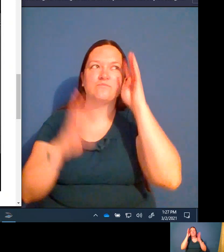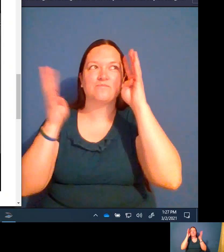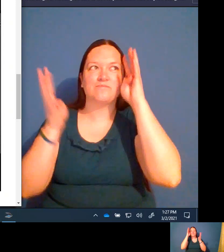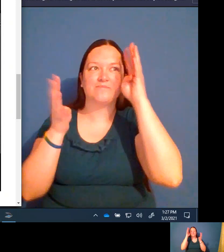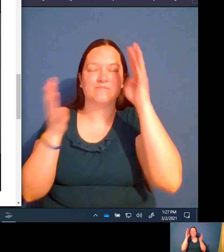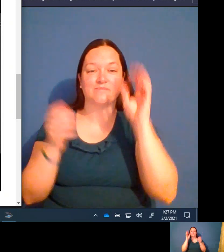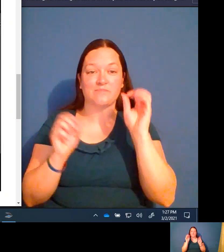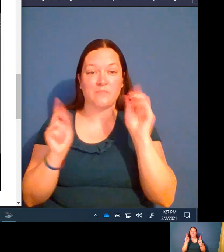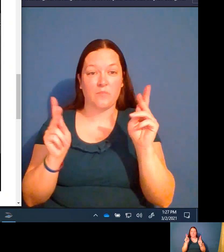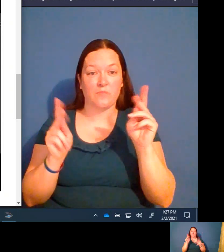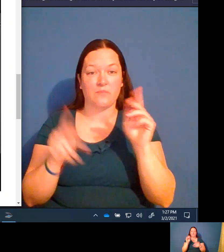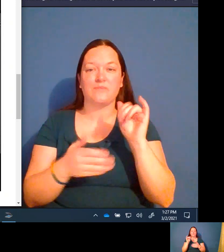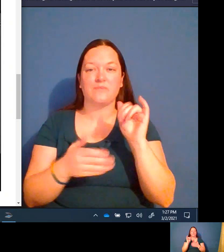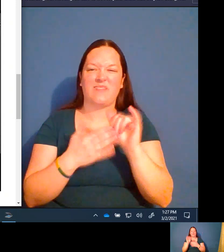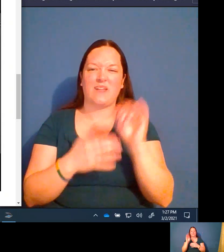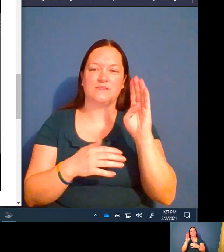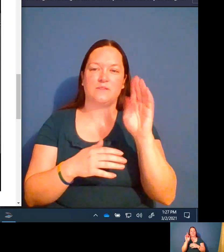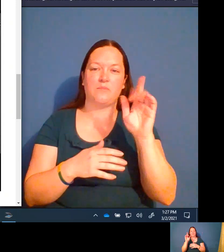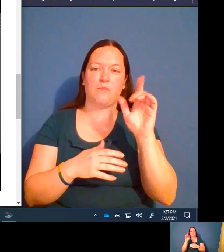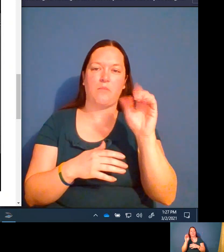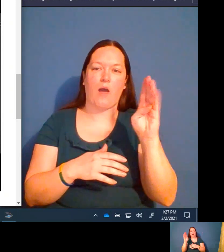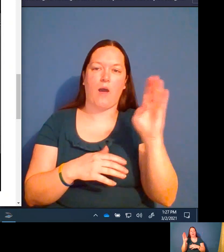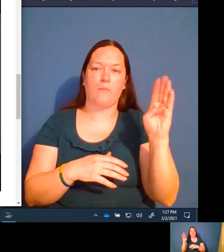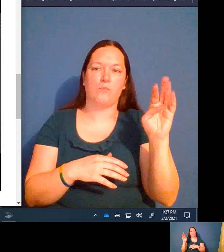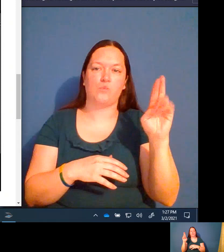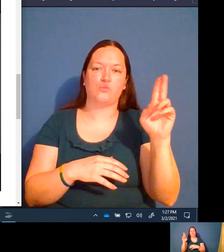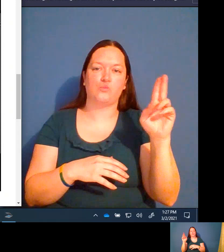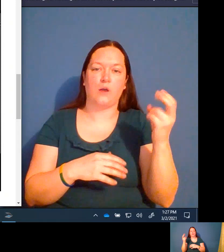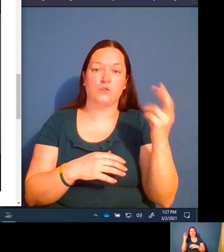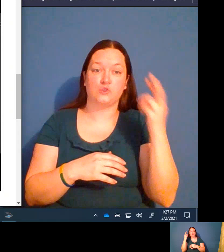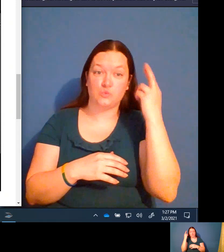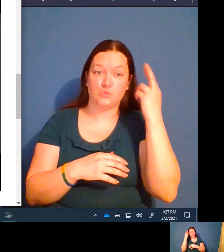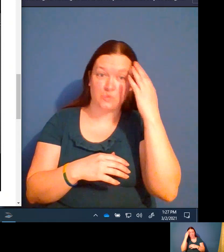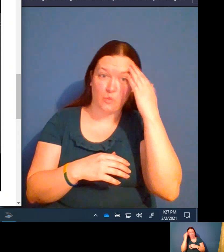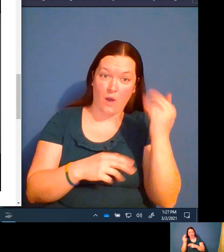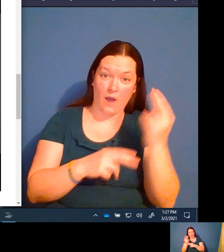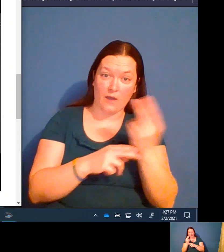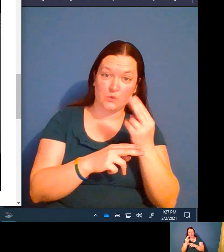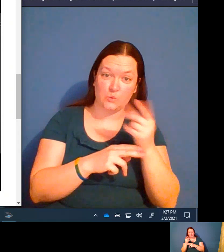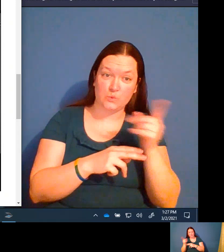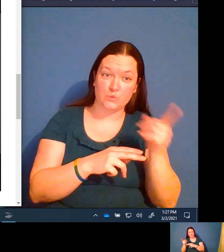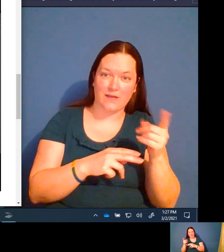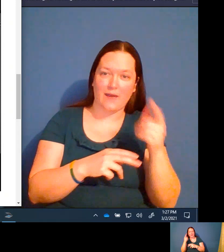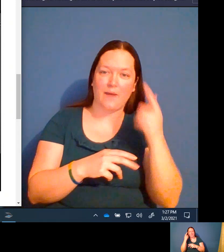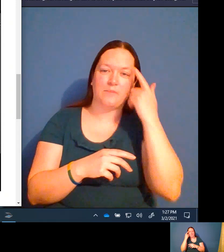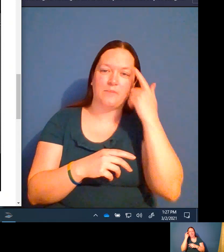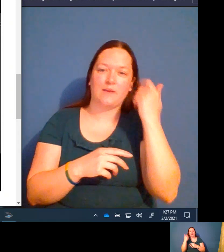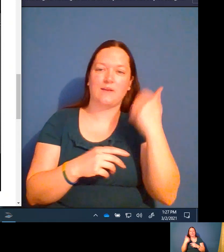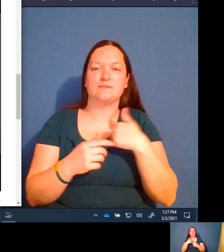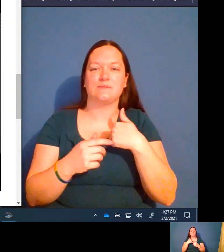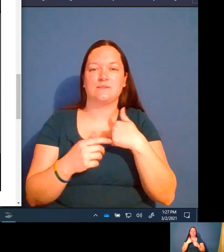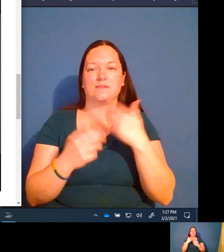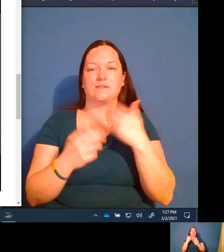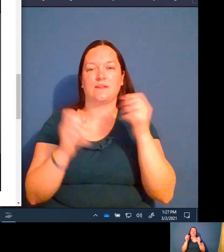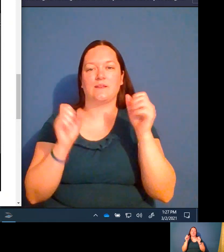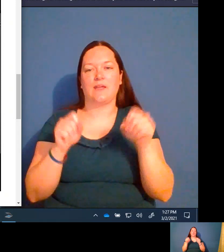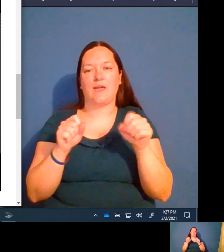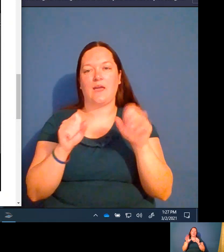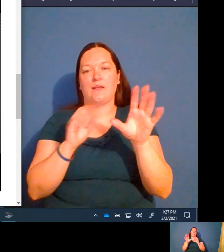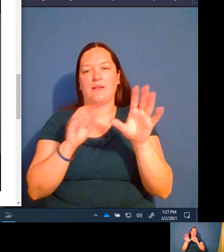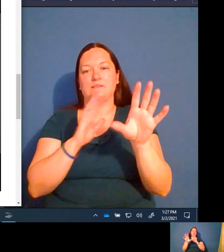something like that. That's the blob brush. Why do we use the blob brush? Well, here you guys can see now if I unlock that layer and I,